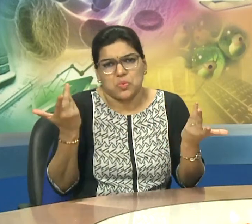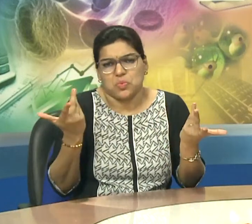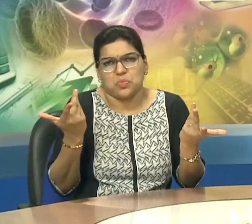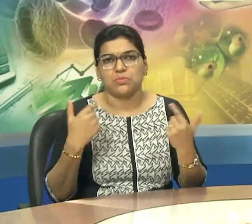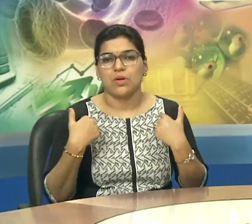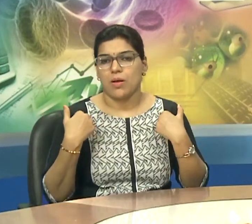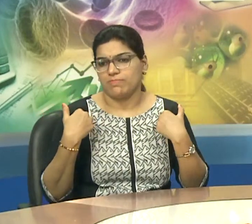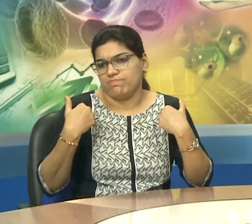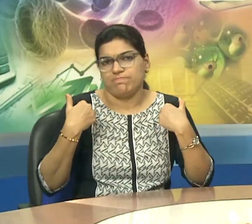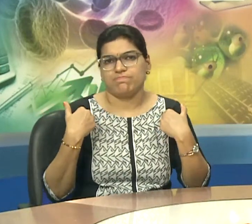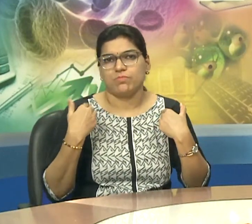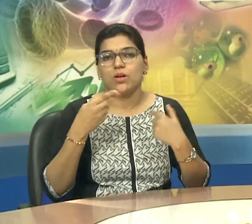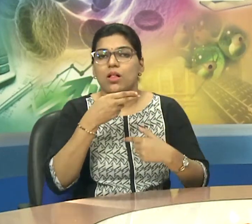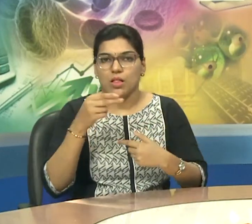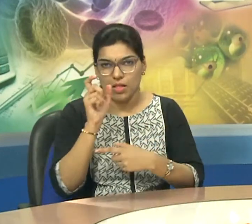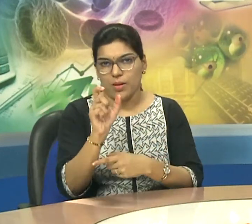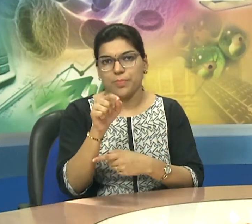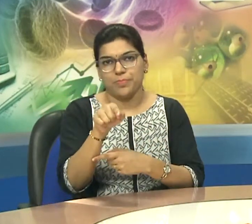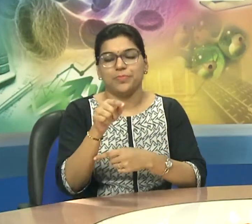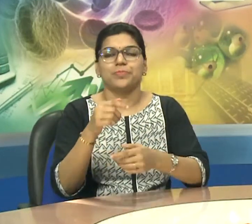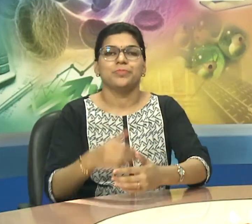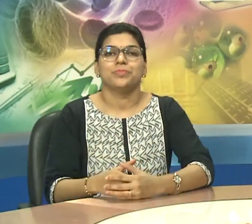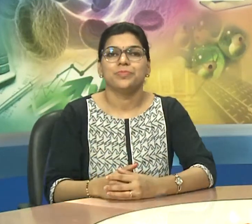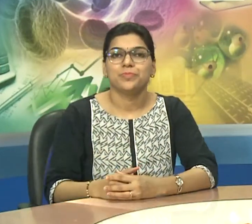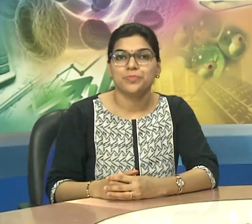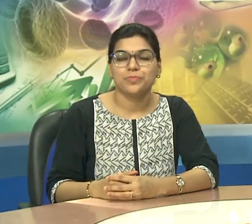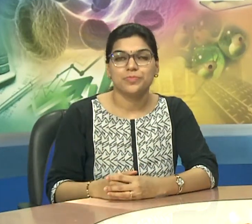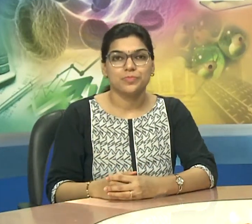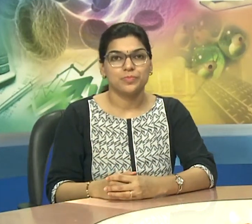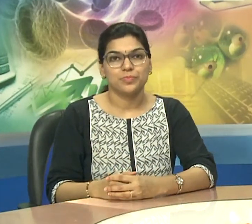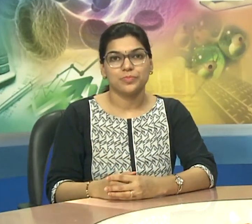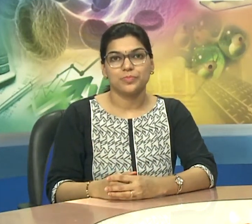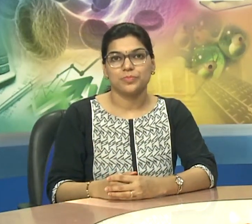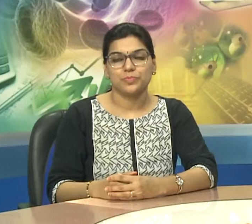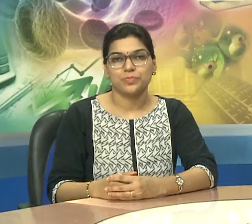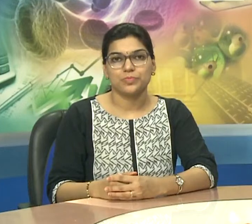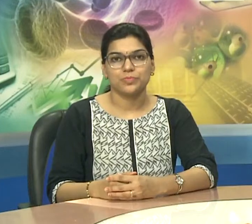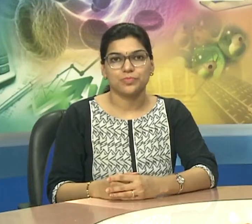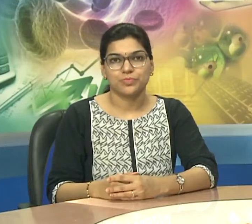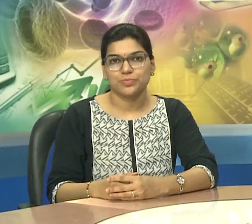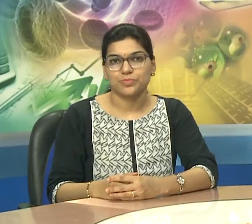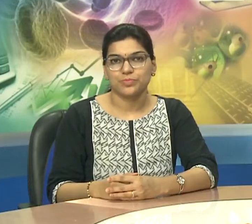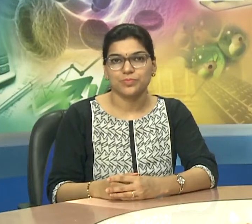It is just like saying I don't know and moving the shoulder in this particular manner.